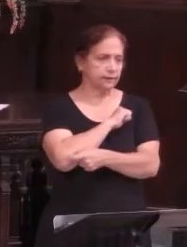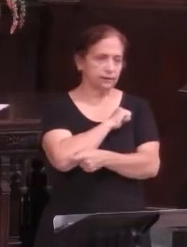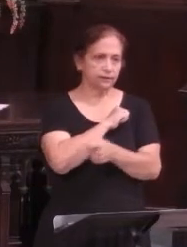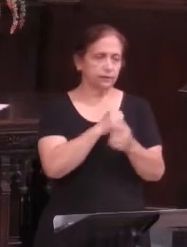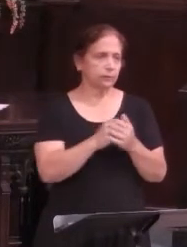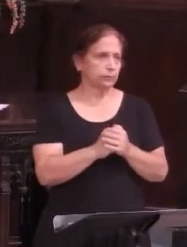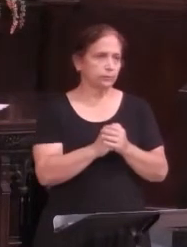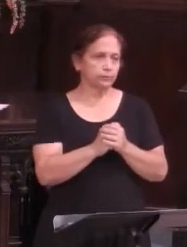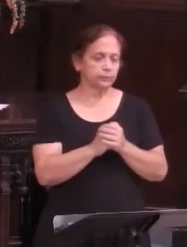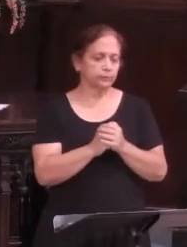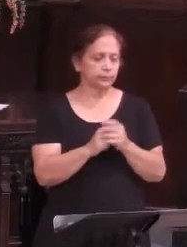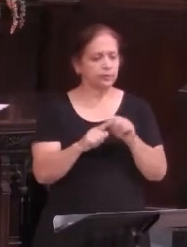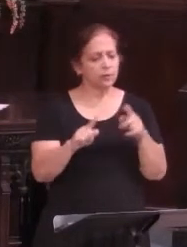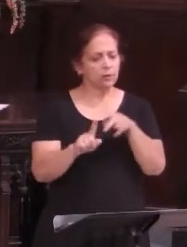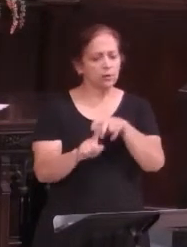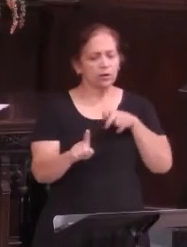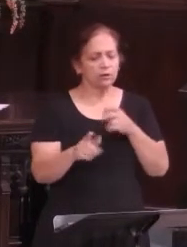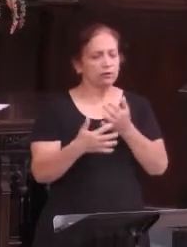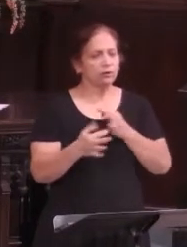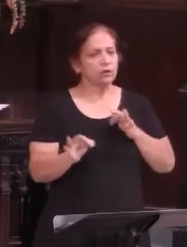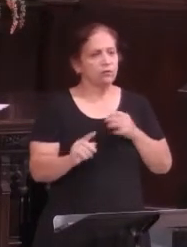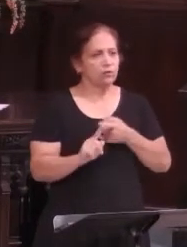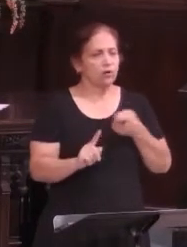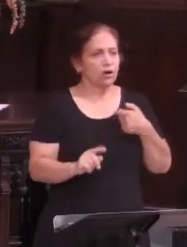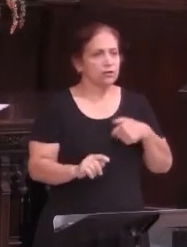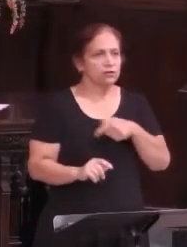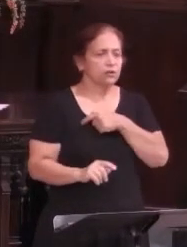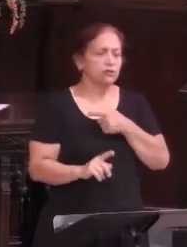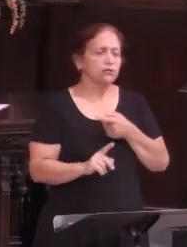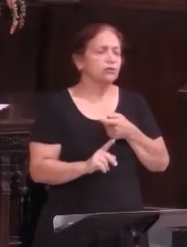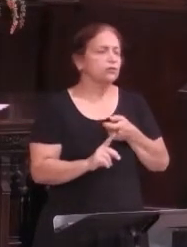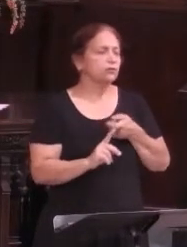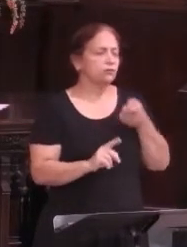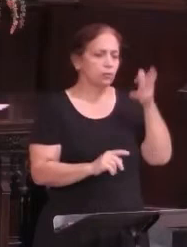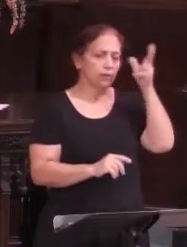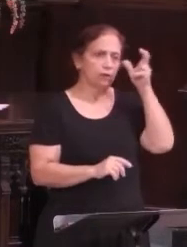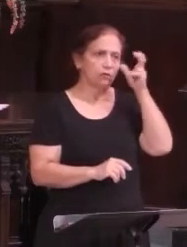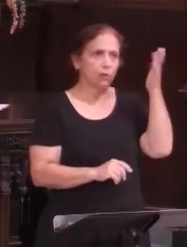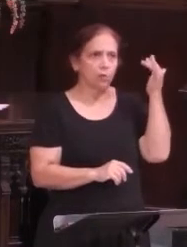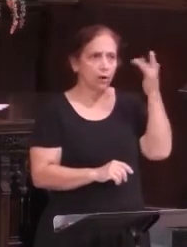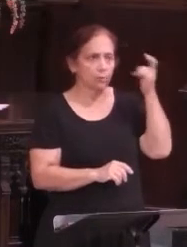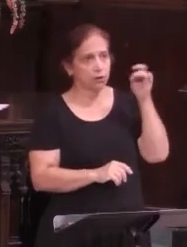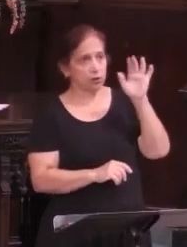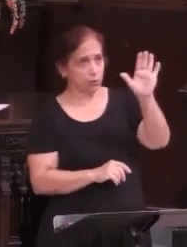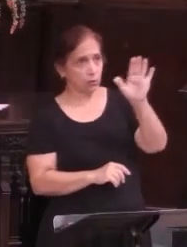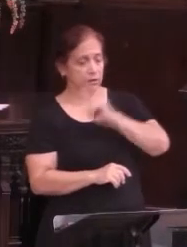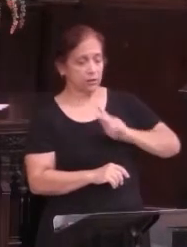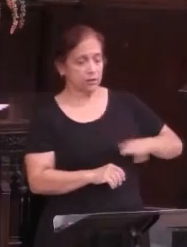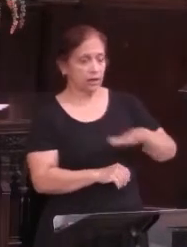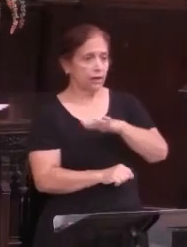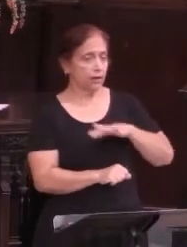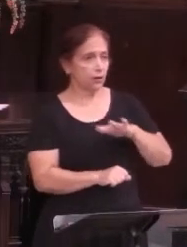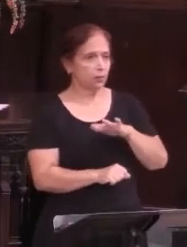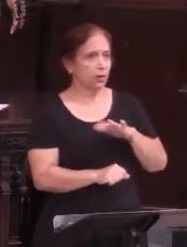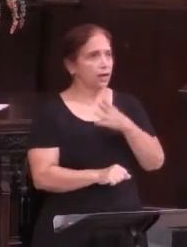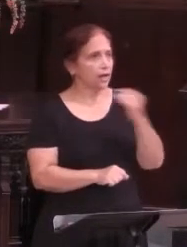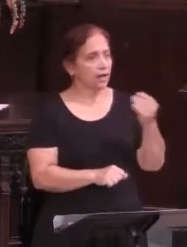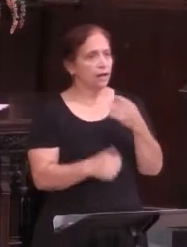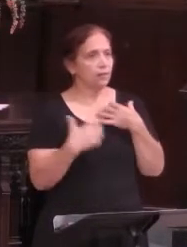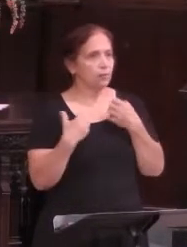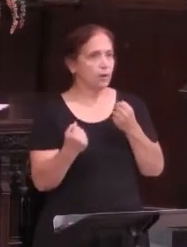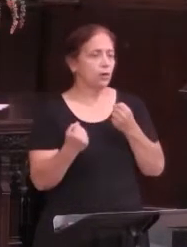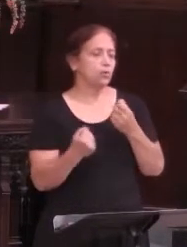not into temptation, but deliver us from evil. For thine is the kingdom and the